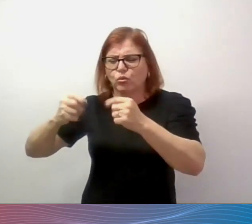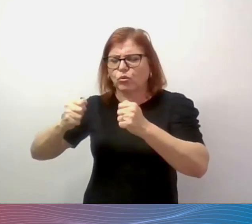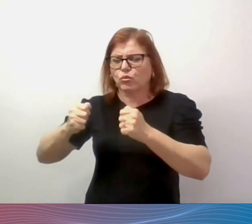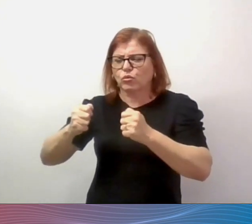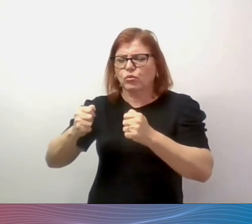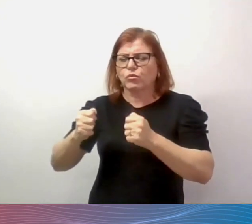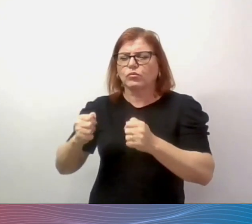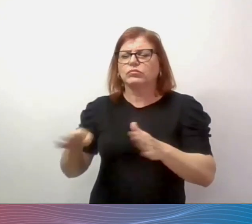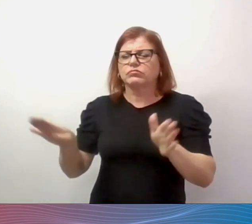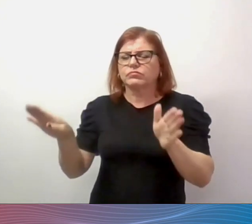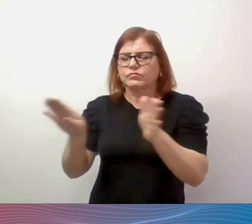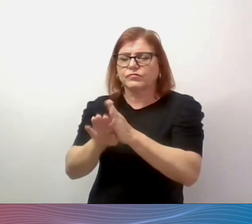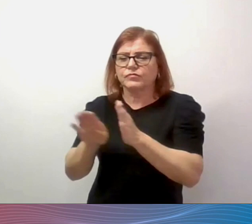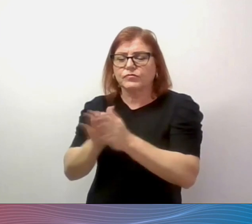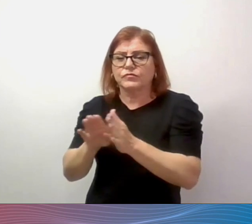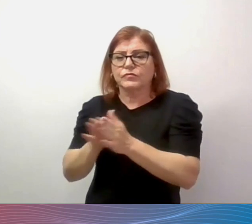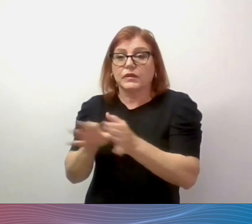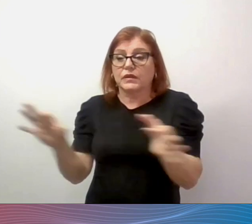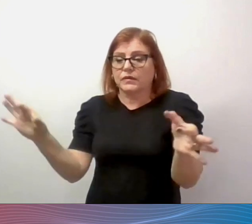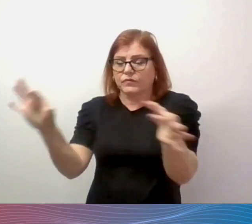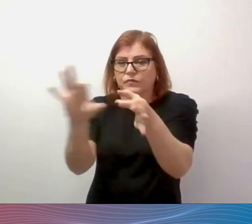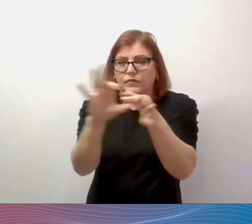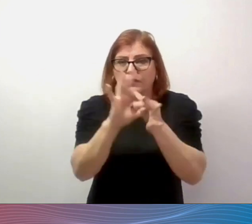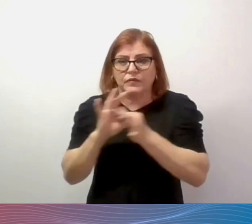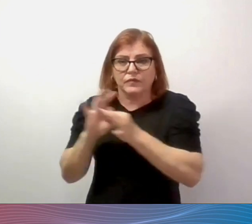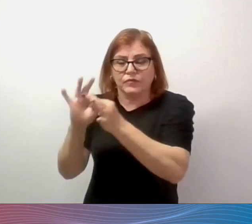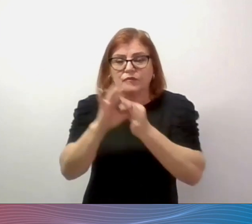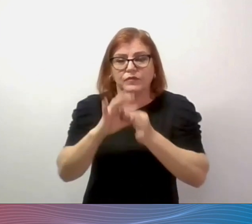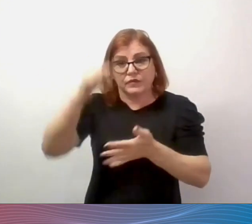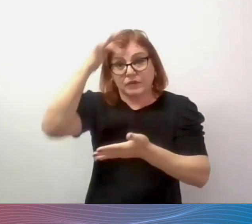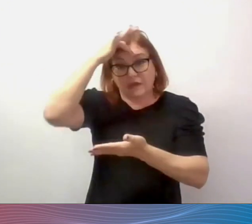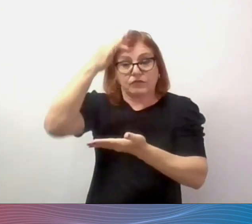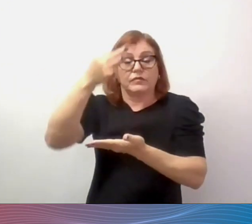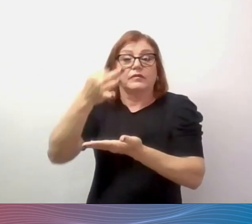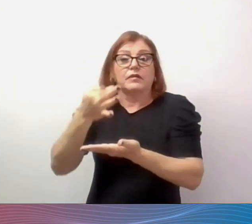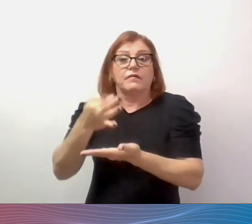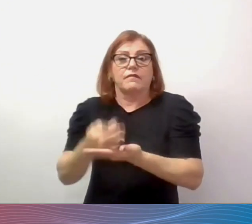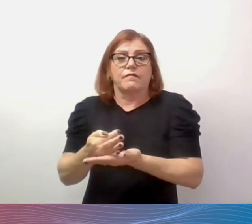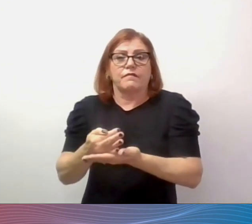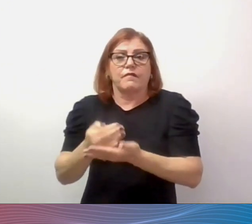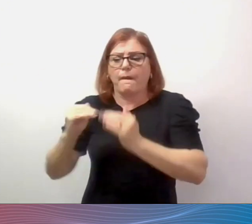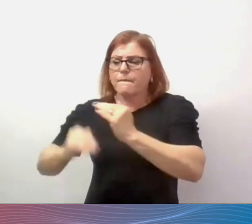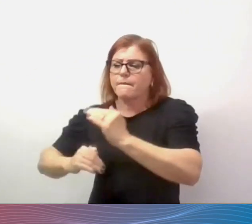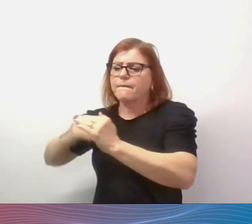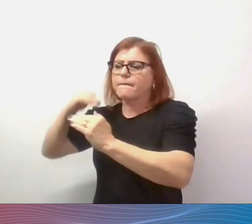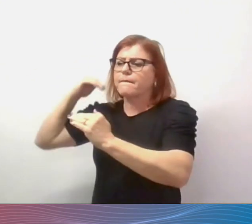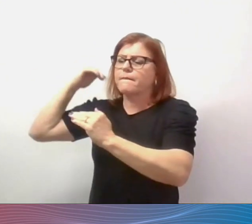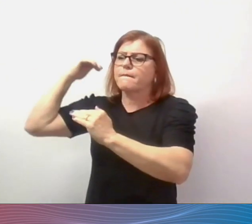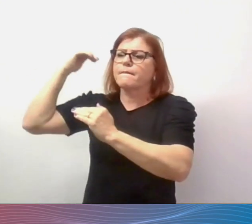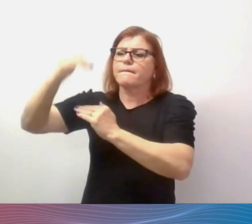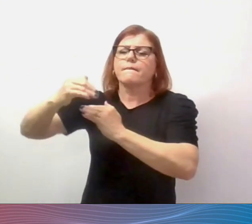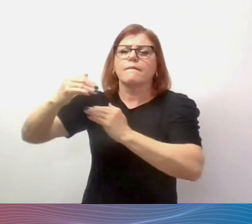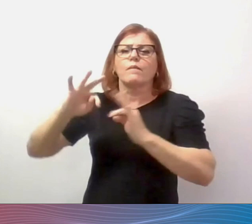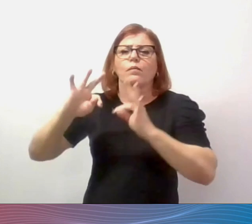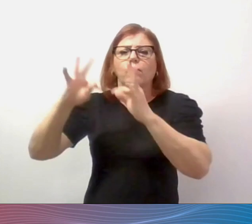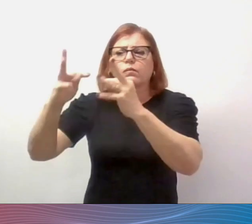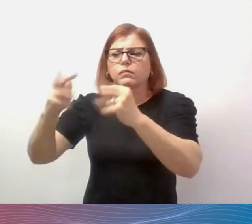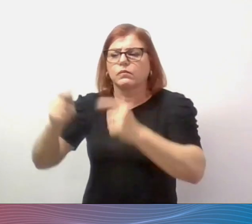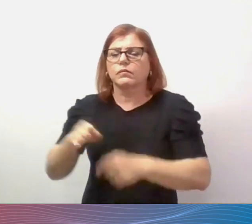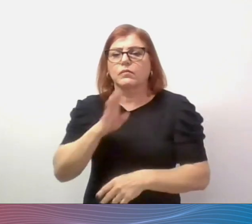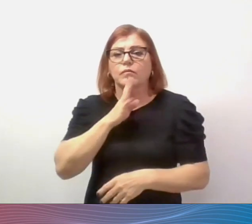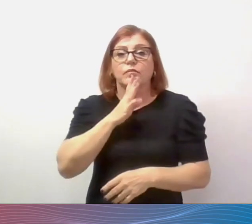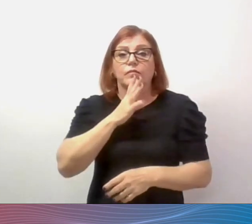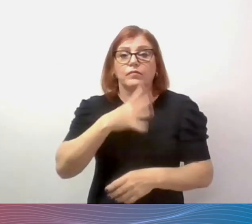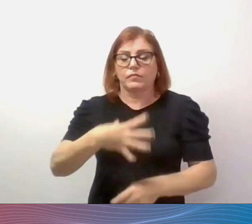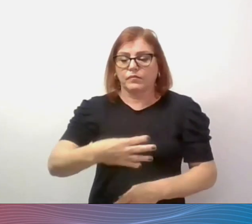the unity of the faith. Até que todos tenham pleno conhecimento do Filho de Deus. Till we all have the knowledge of the Son of